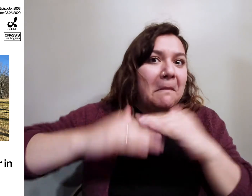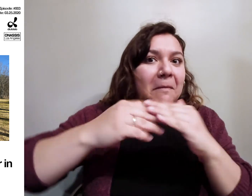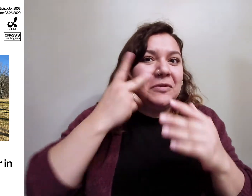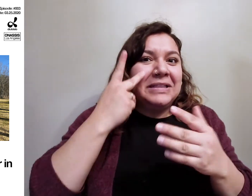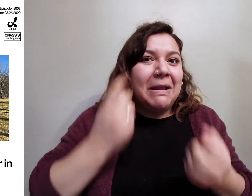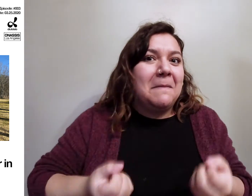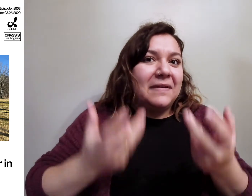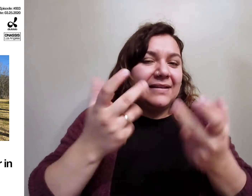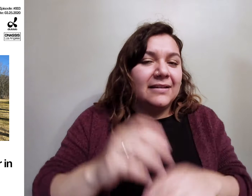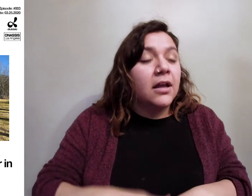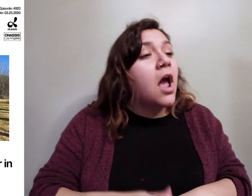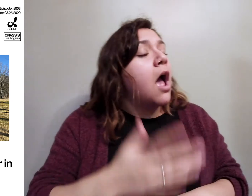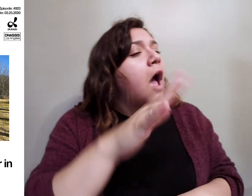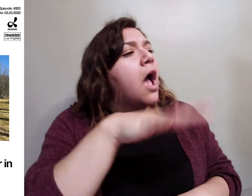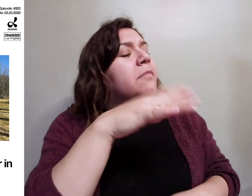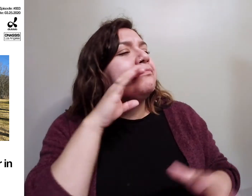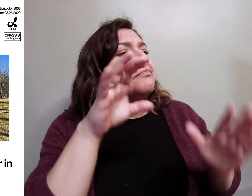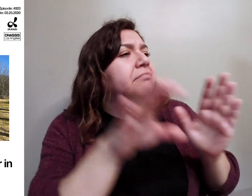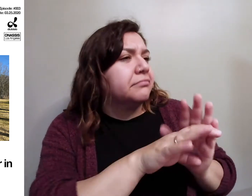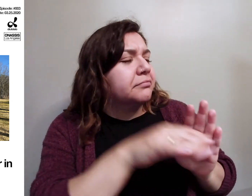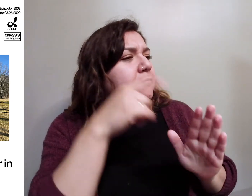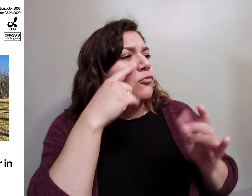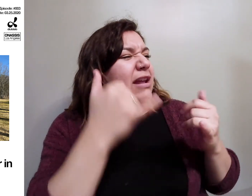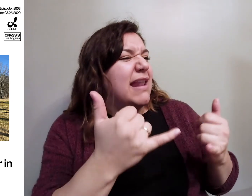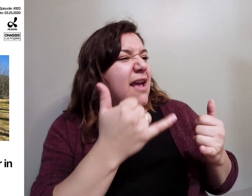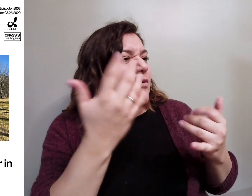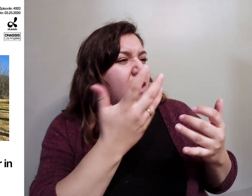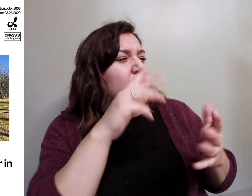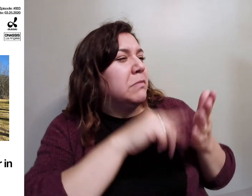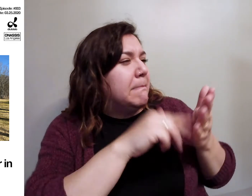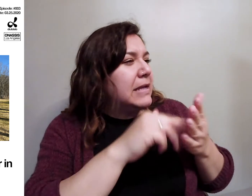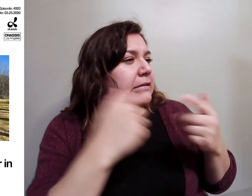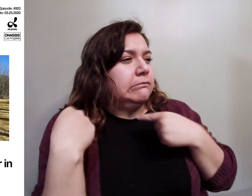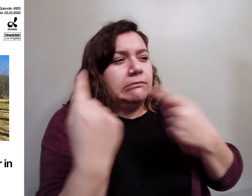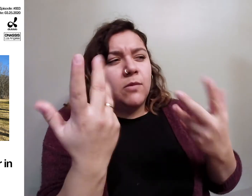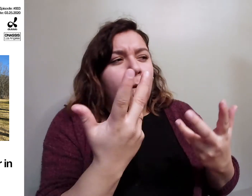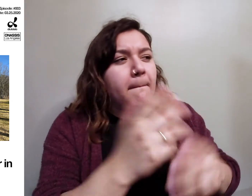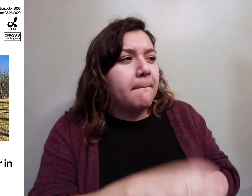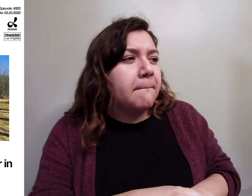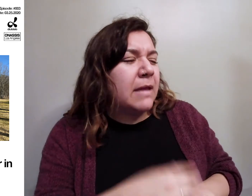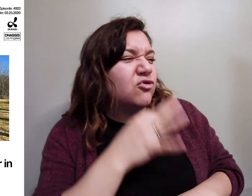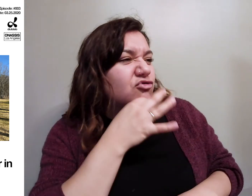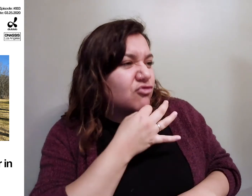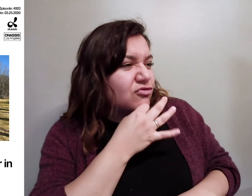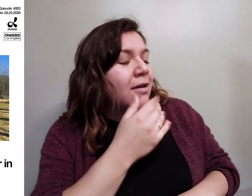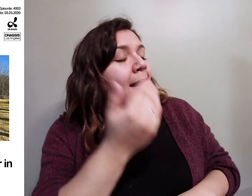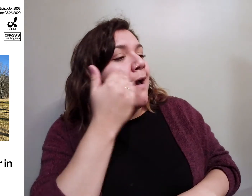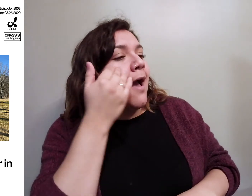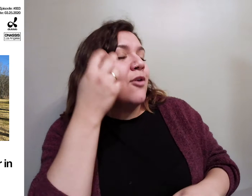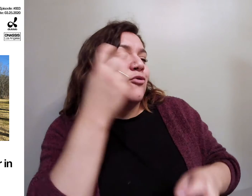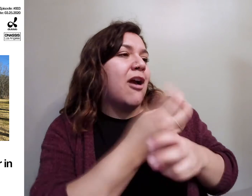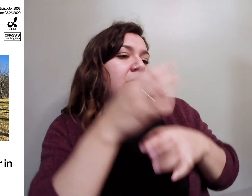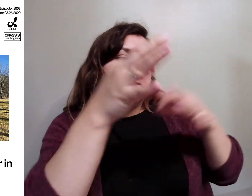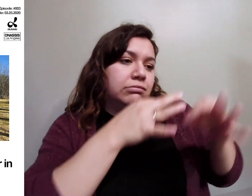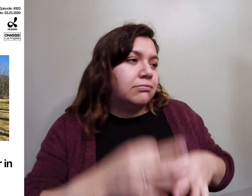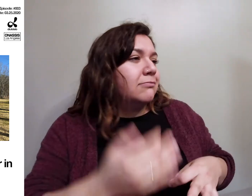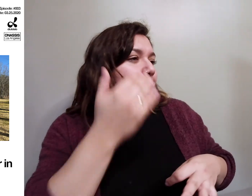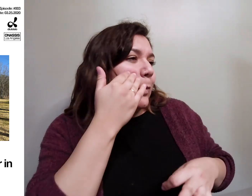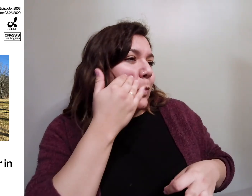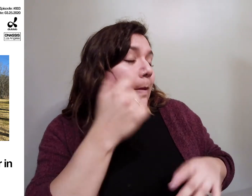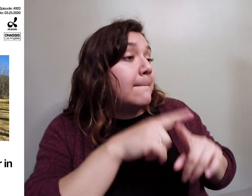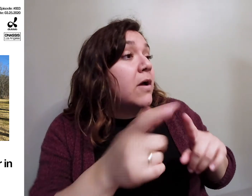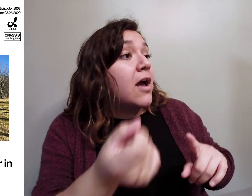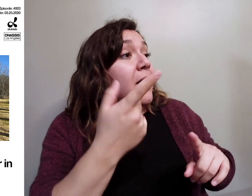it would be lovely to know. One is a thing that my son Alex made out of cardboard the first day